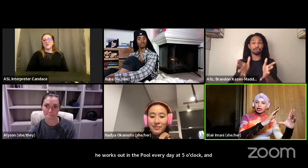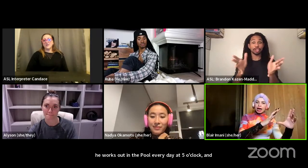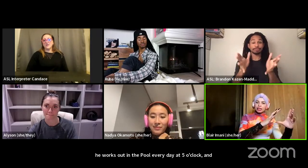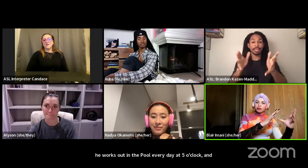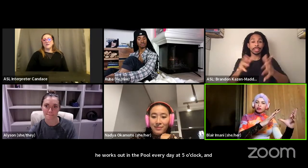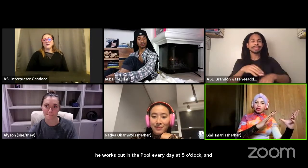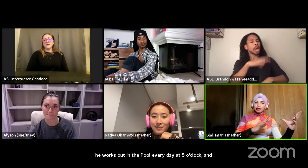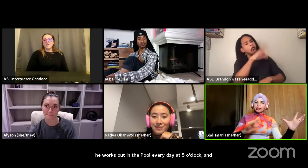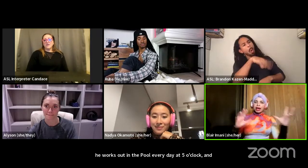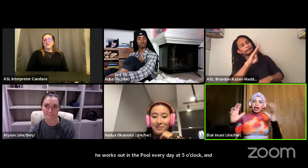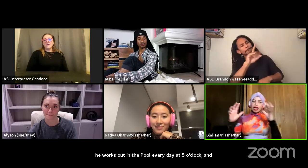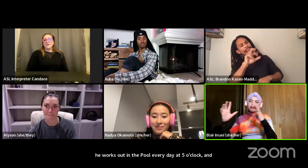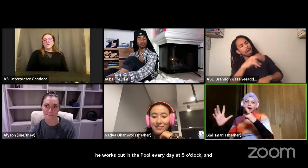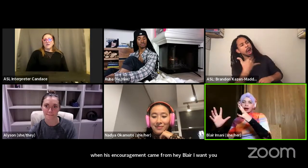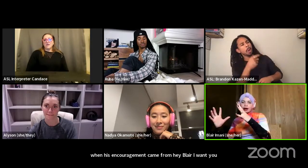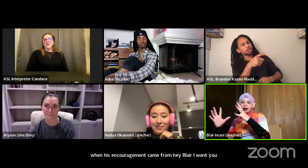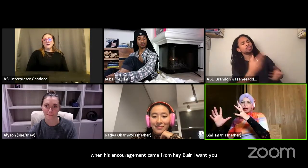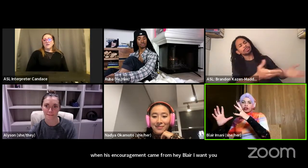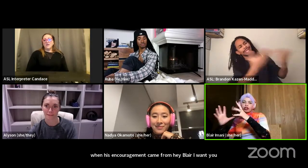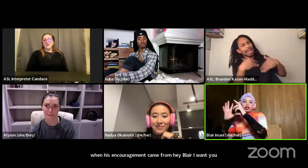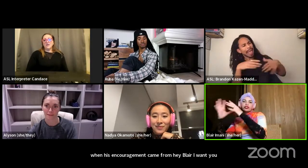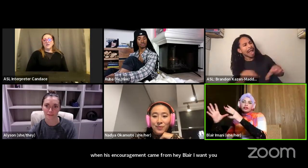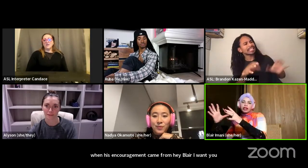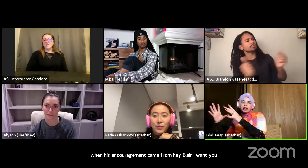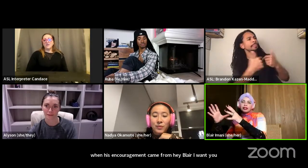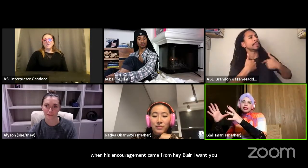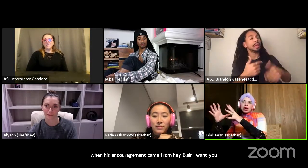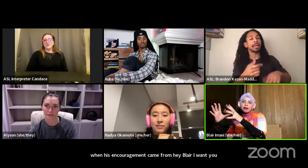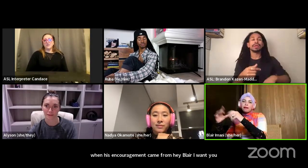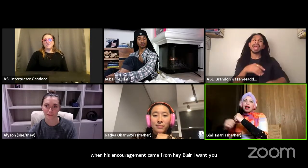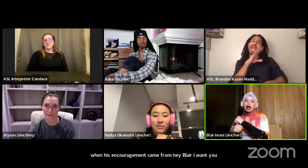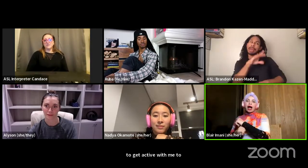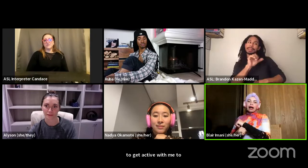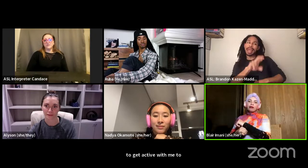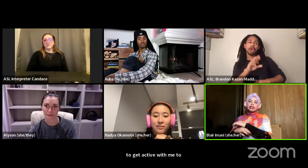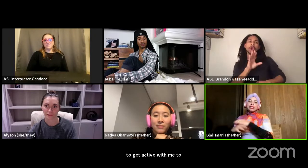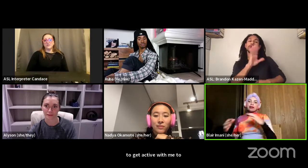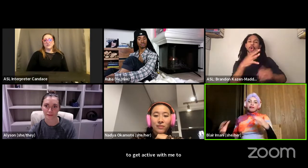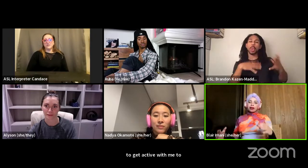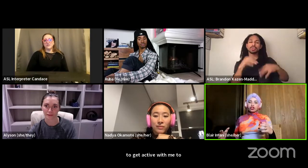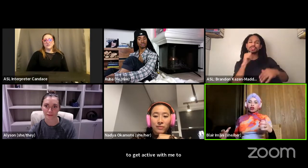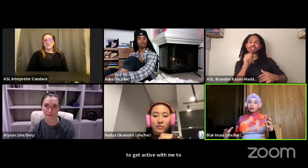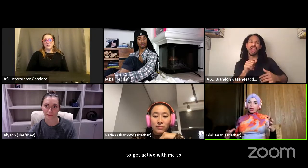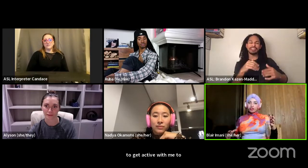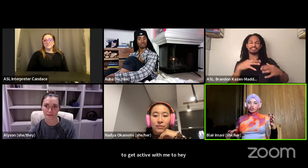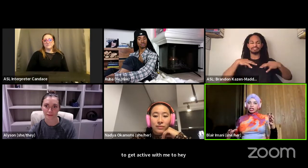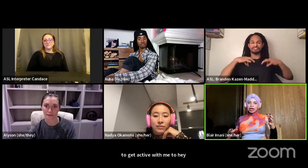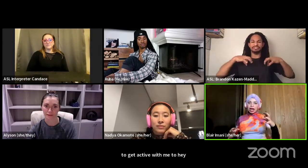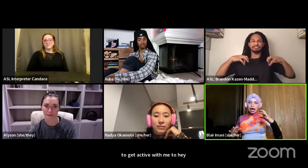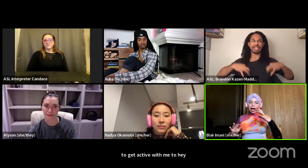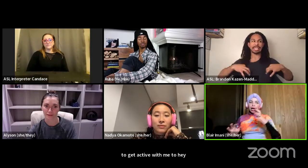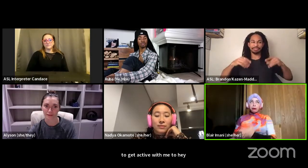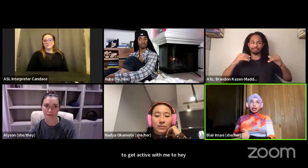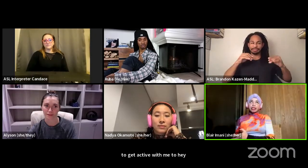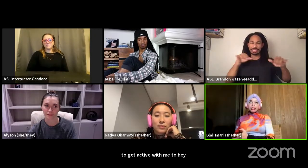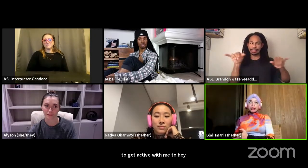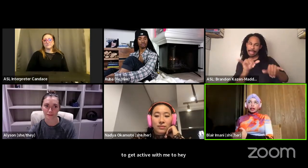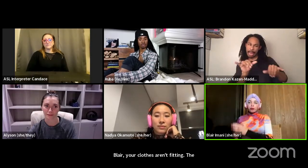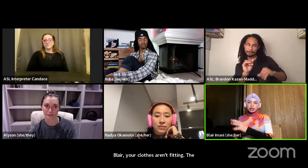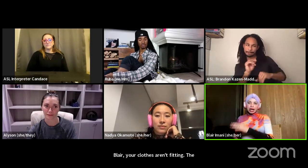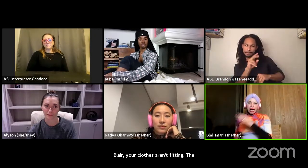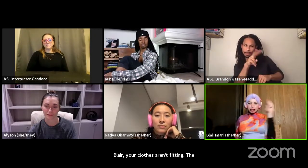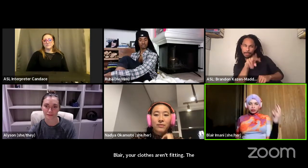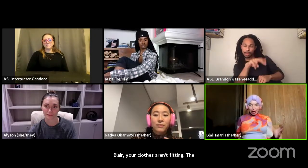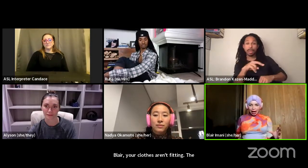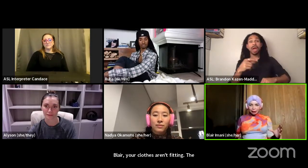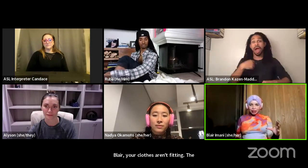Blair, I want you to get active with me, to, hey, Blair, your clothes aren't fitting the same, I really set a very strong boundary. I waited